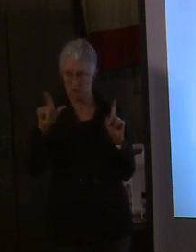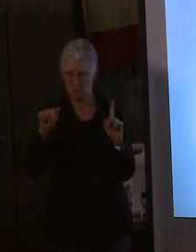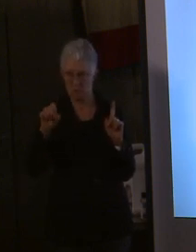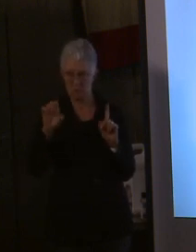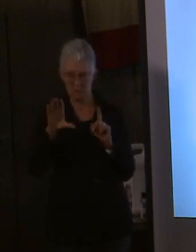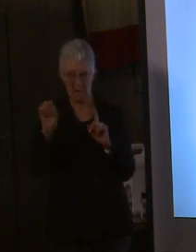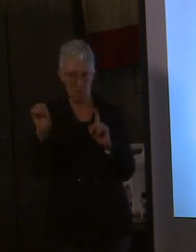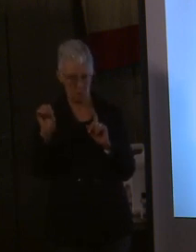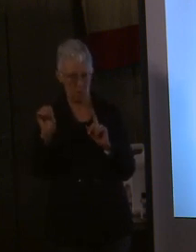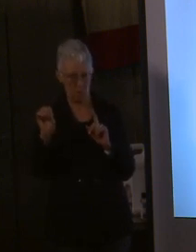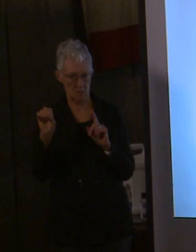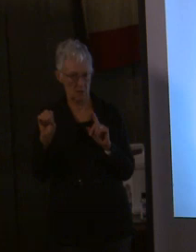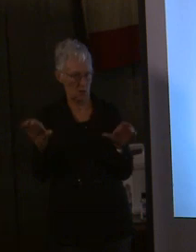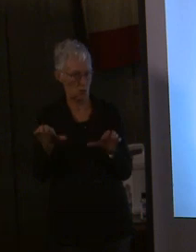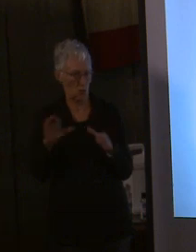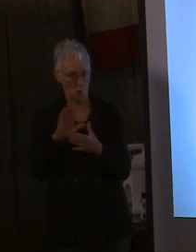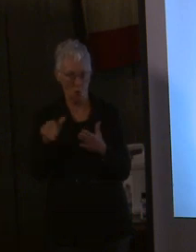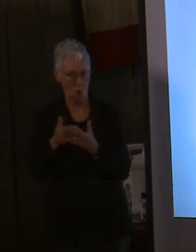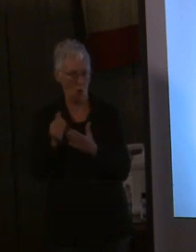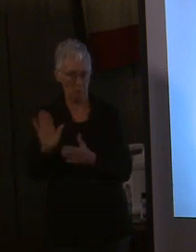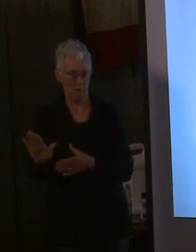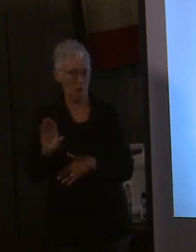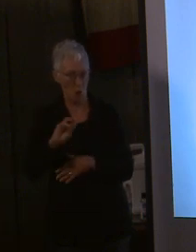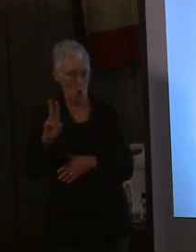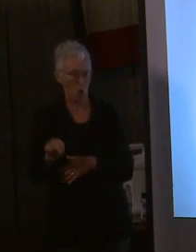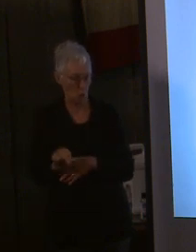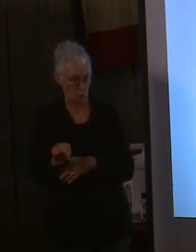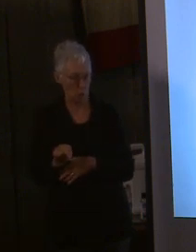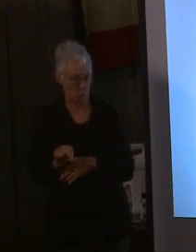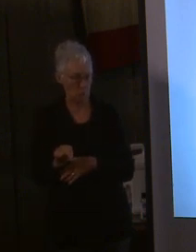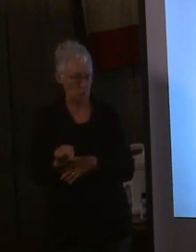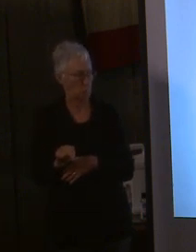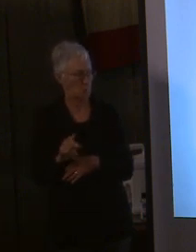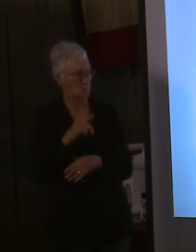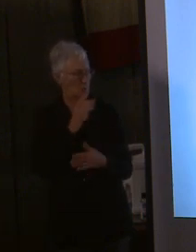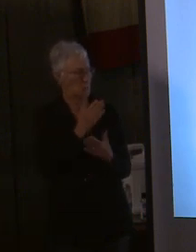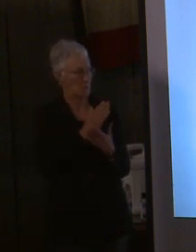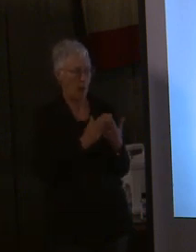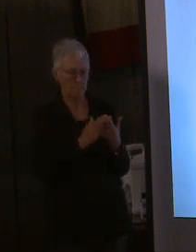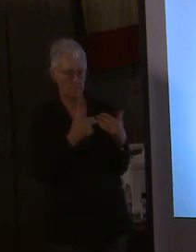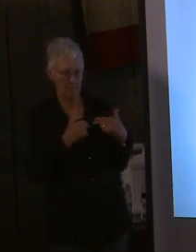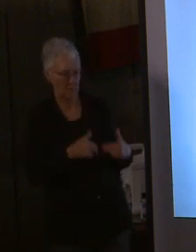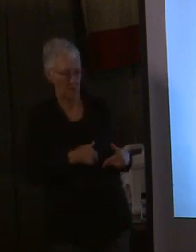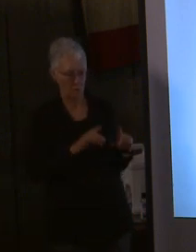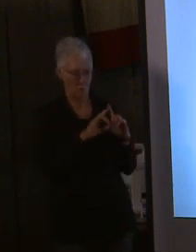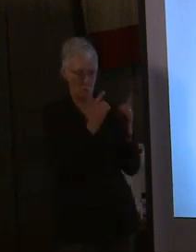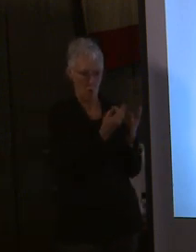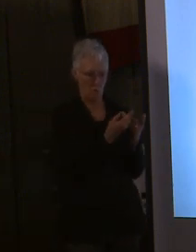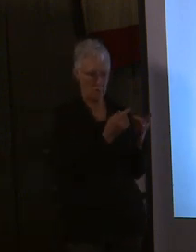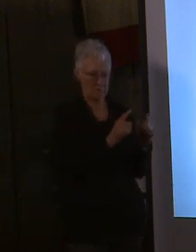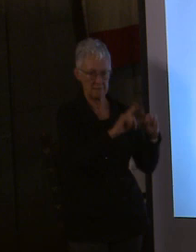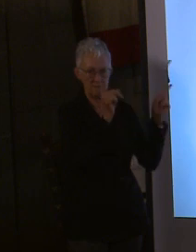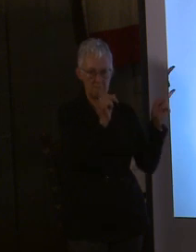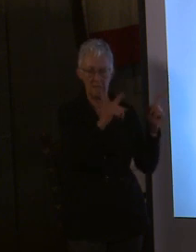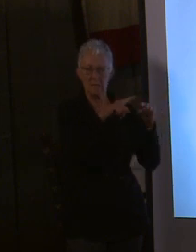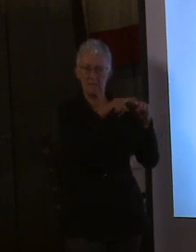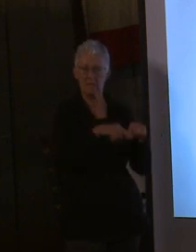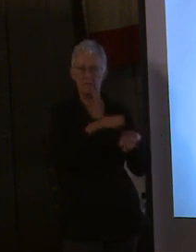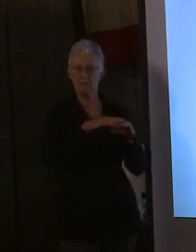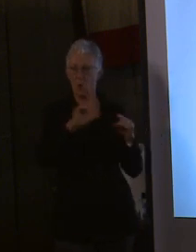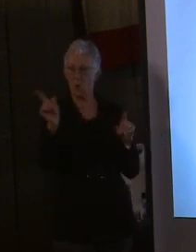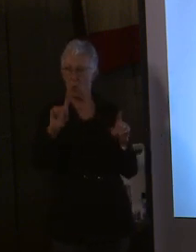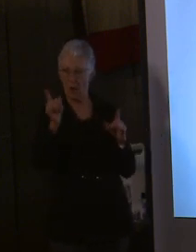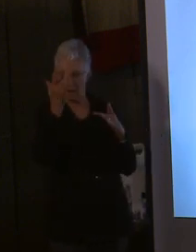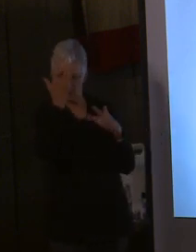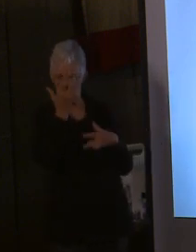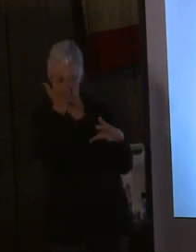exclusively. But the other public health departments really haven't adopted that yet. I think what you're going to see is as their caseloads grow, they're probably going to be, at least they've